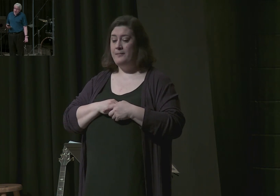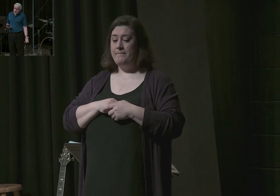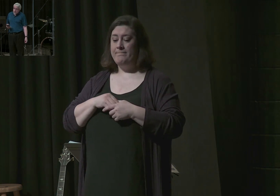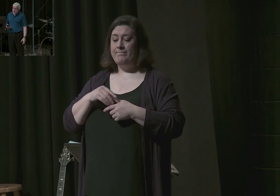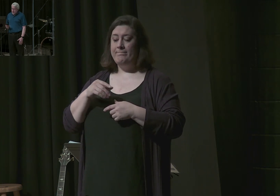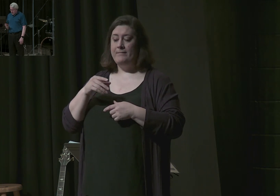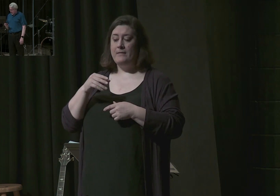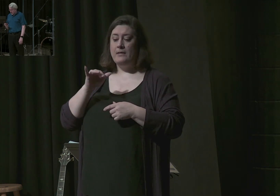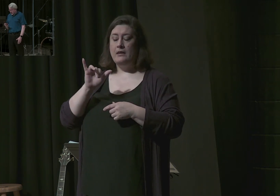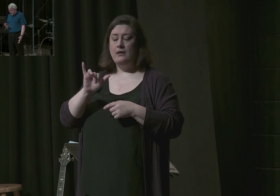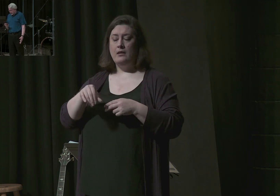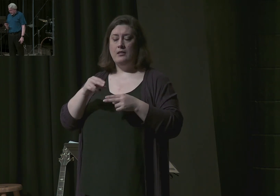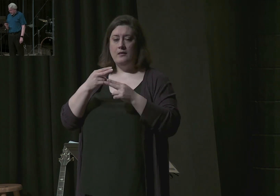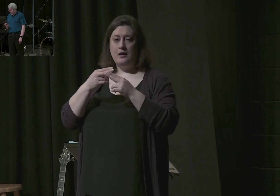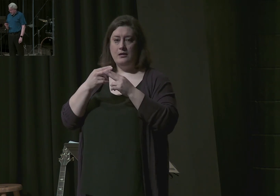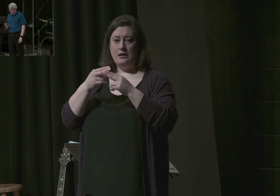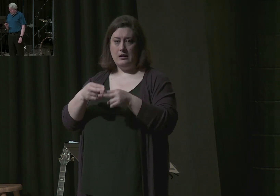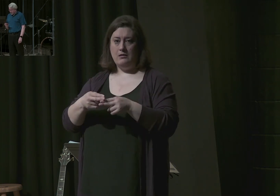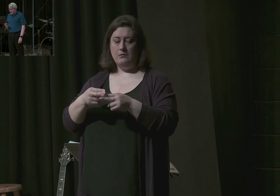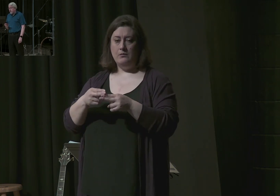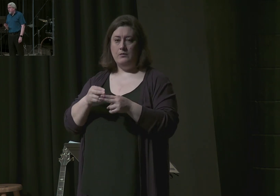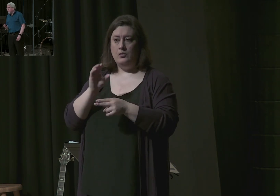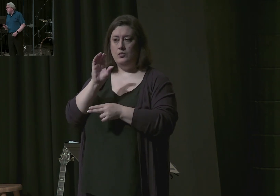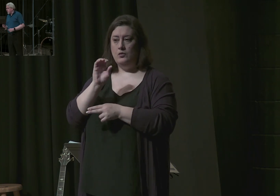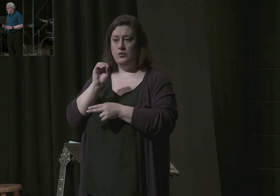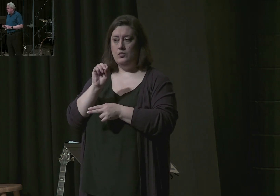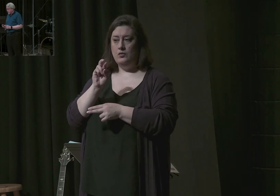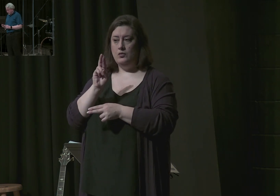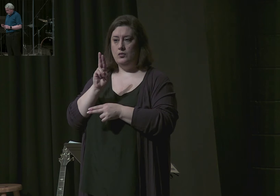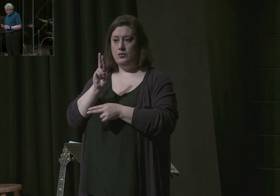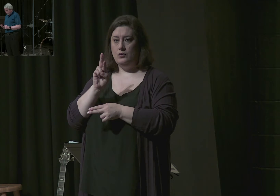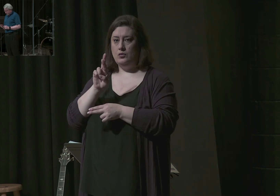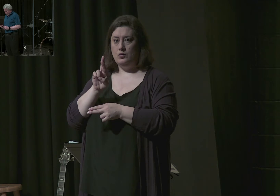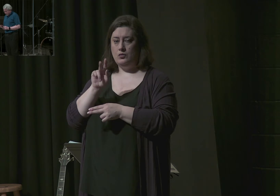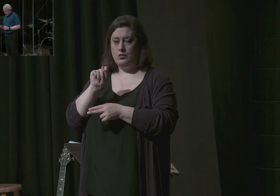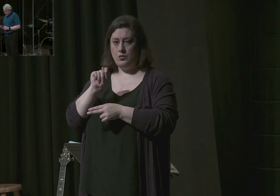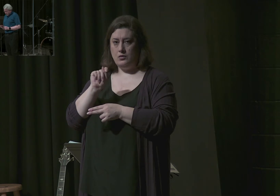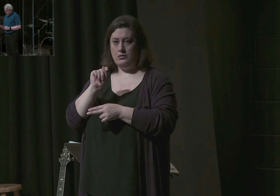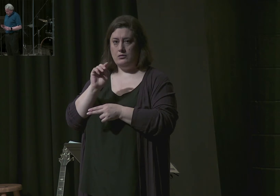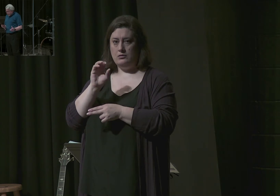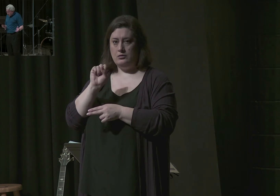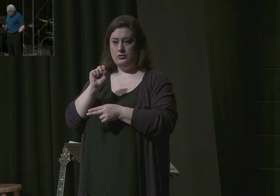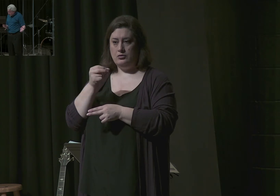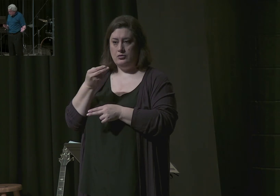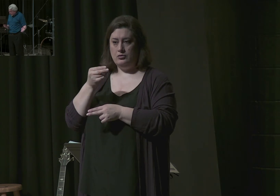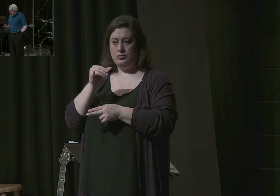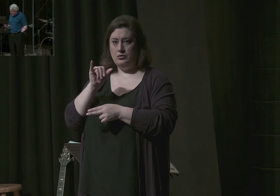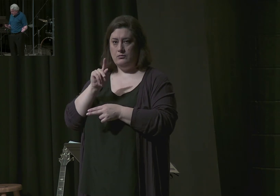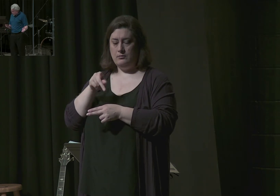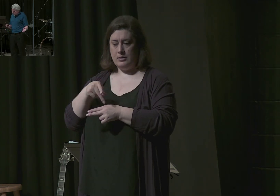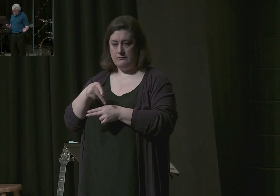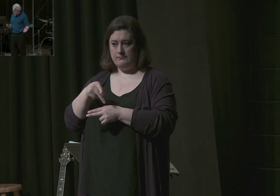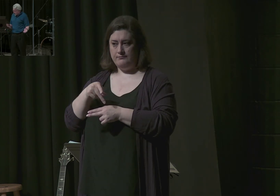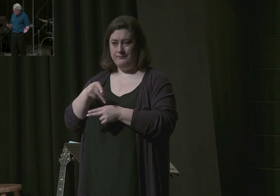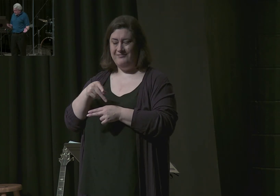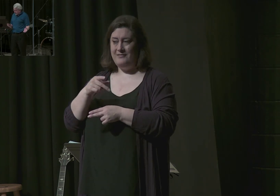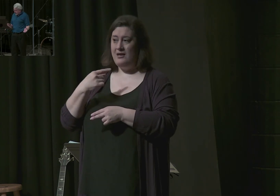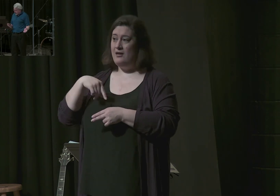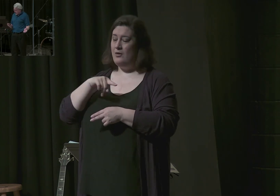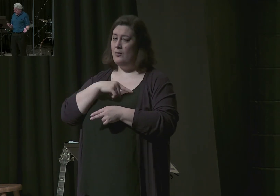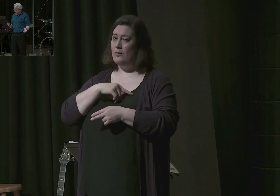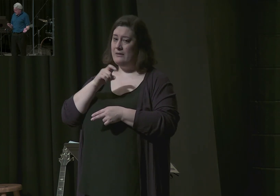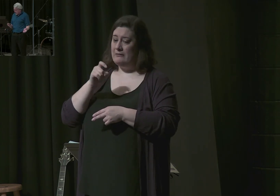it is actually medieval and not biblical. There are many things like this that we must be